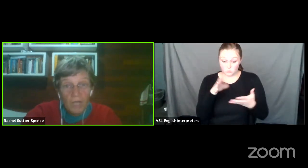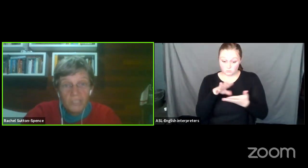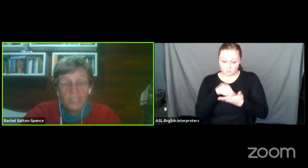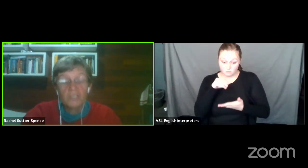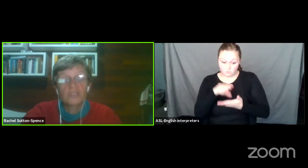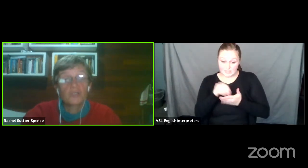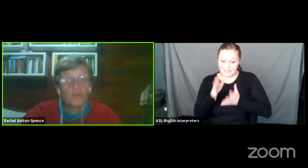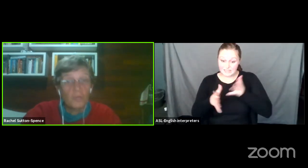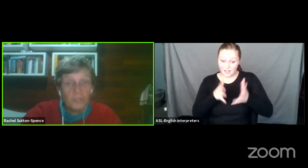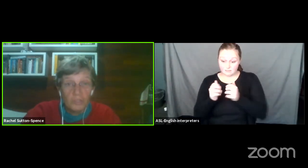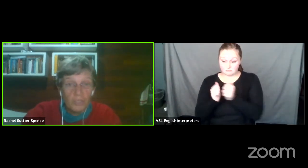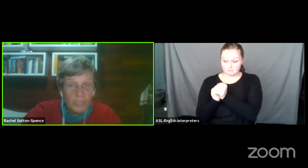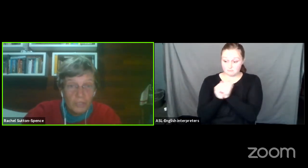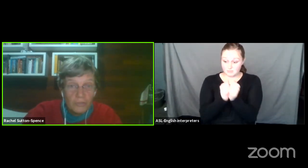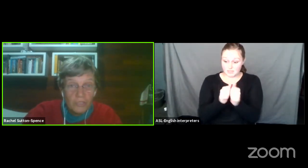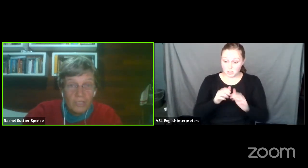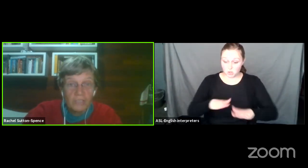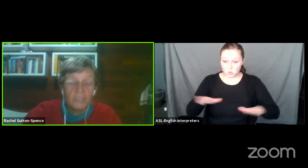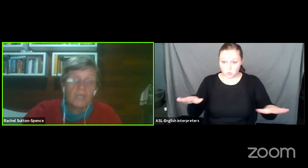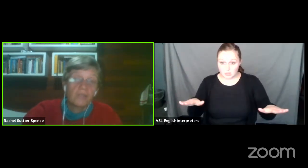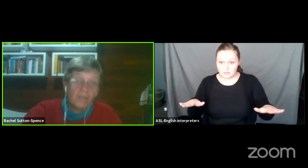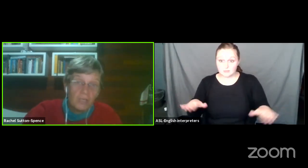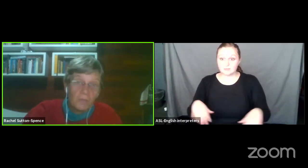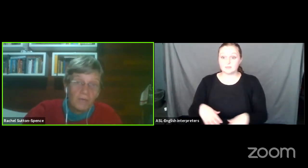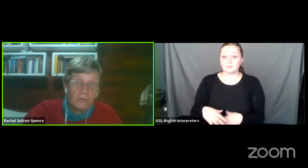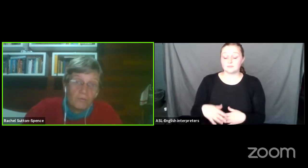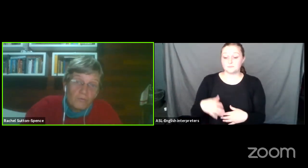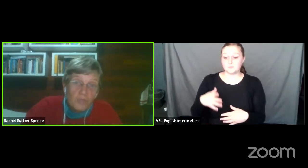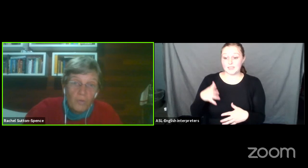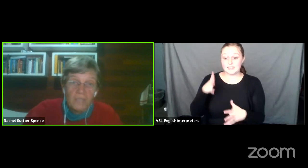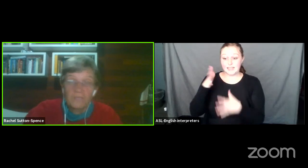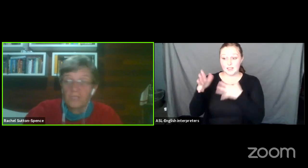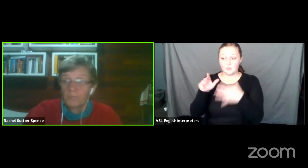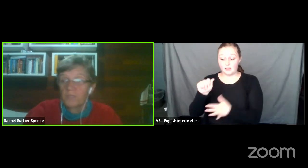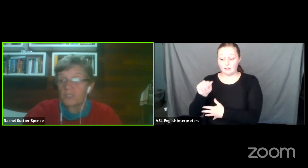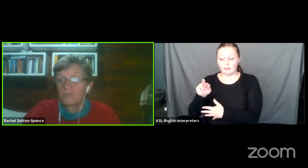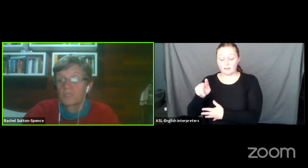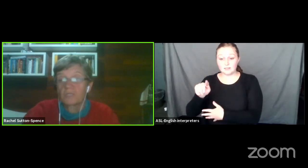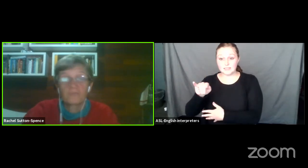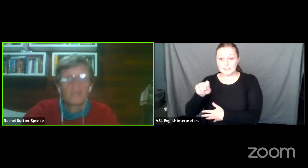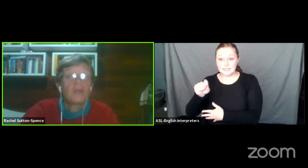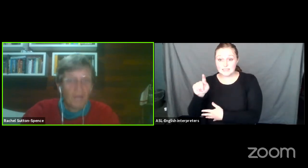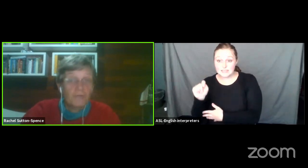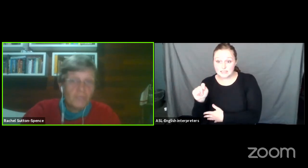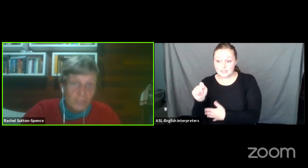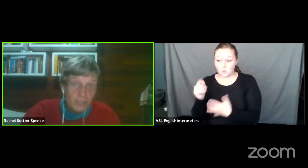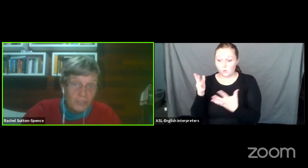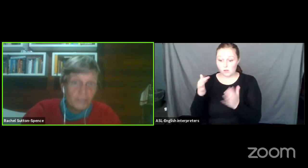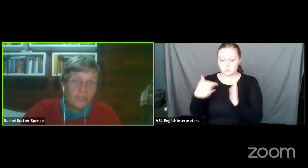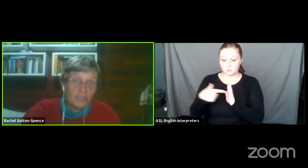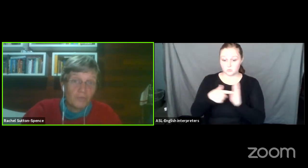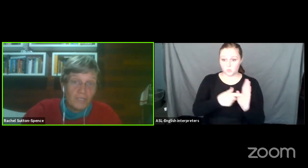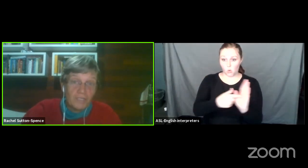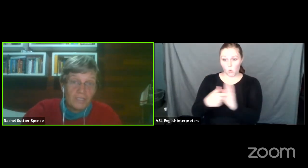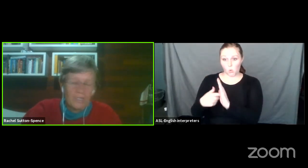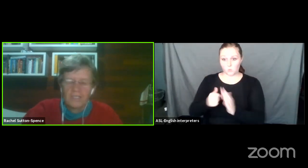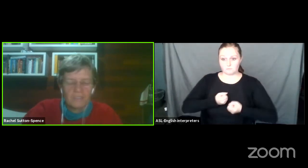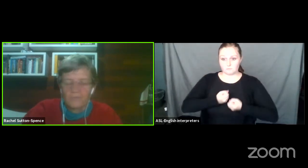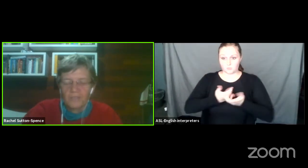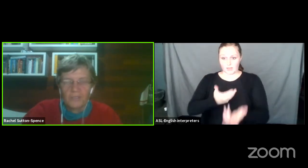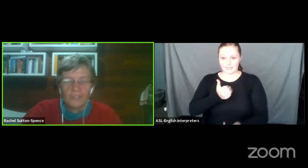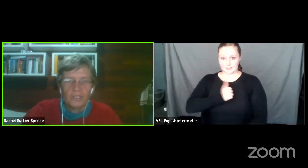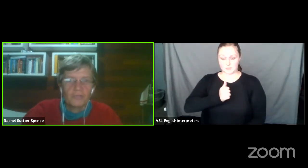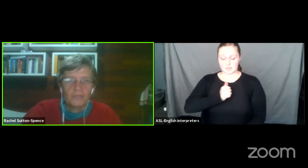language artists who want to learn new skills, think about new ways of expressing themselves, and researchers, as Ronice,